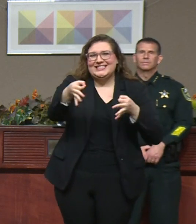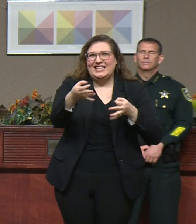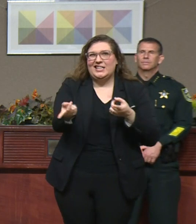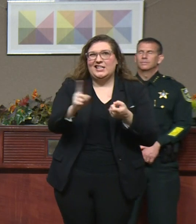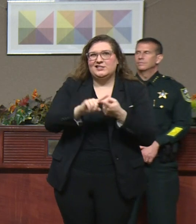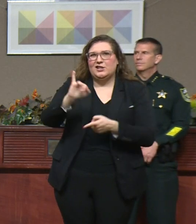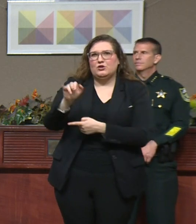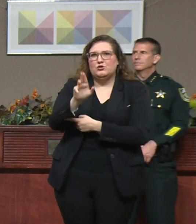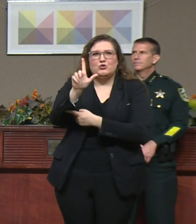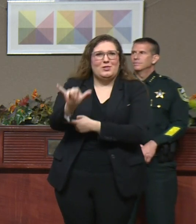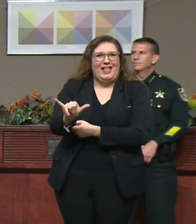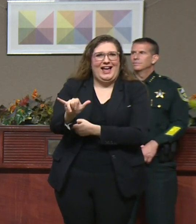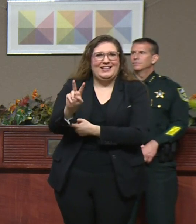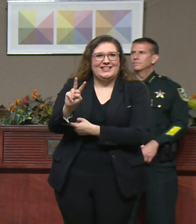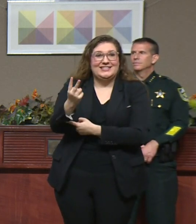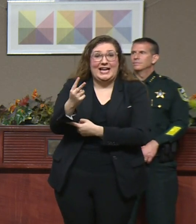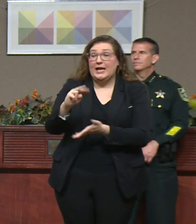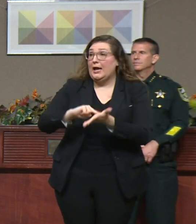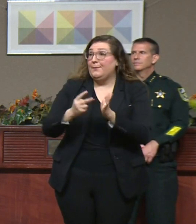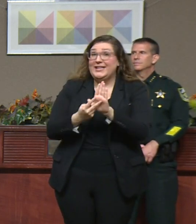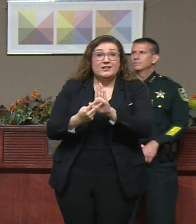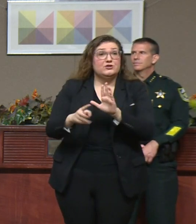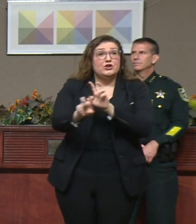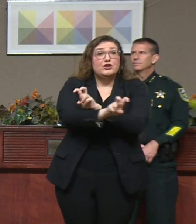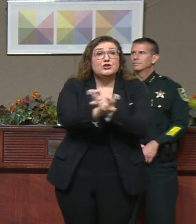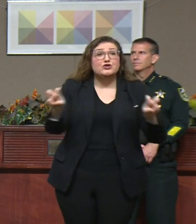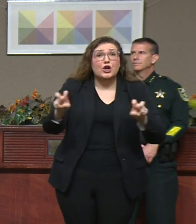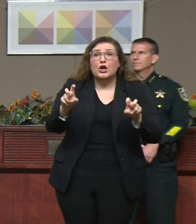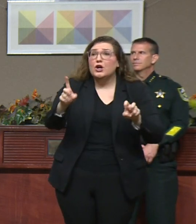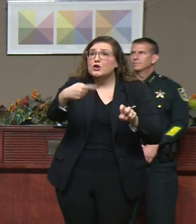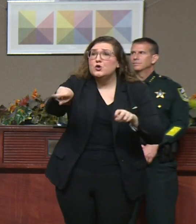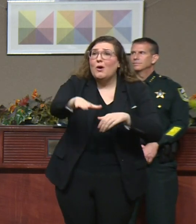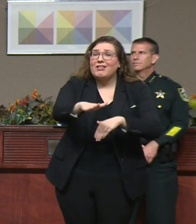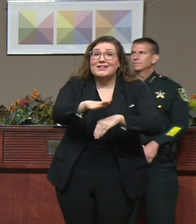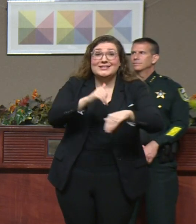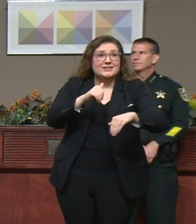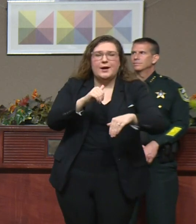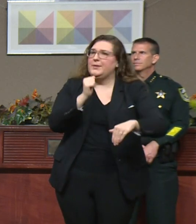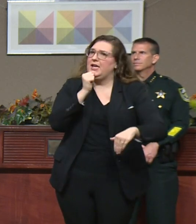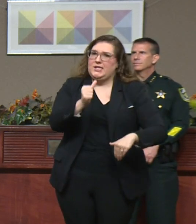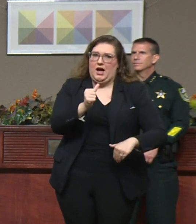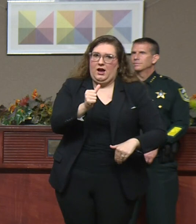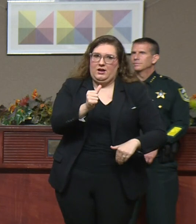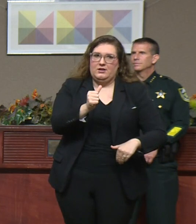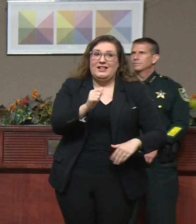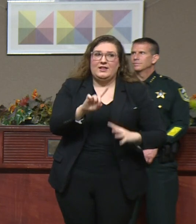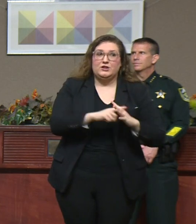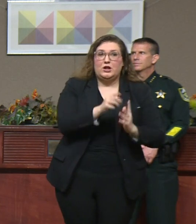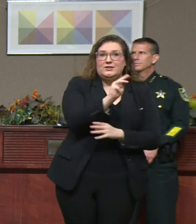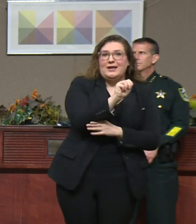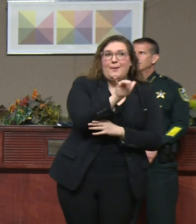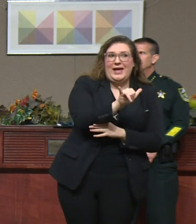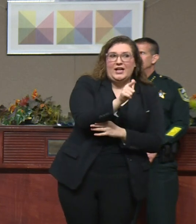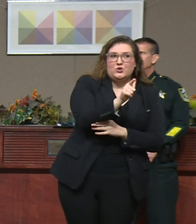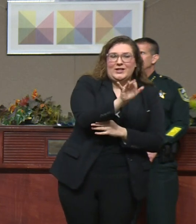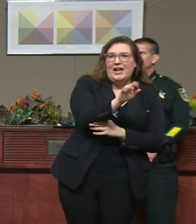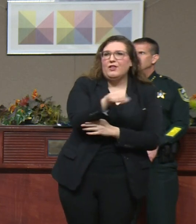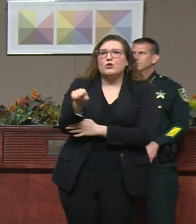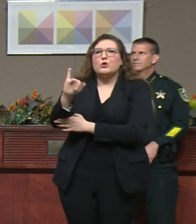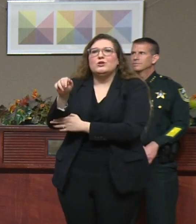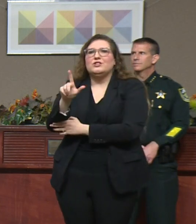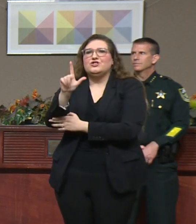point. So there will be no jurors summoned between May the 29th and July the 2nd, as has been the